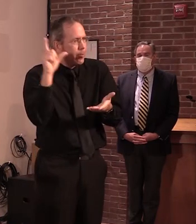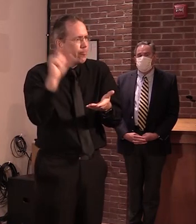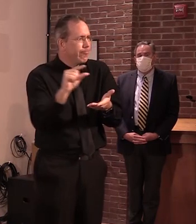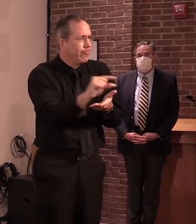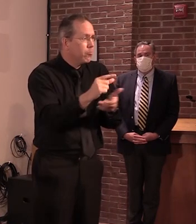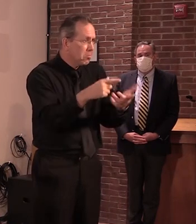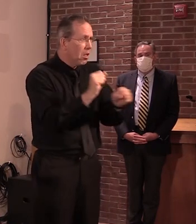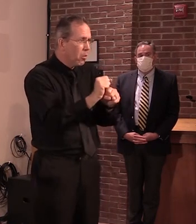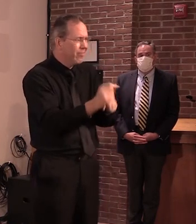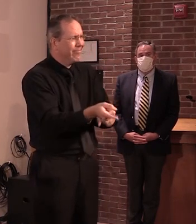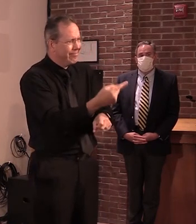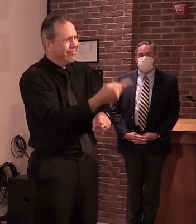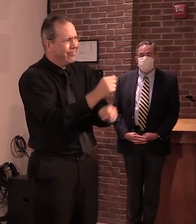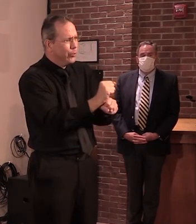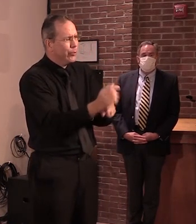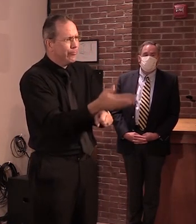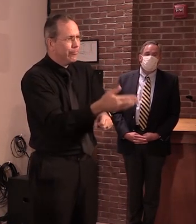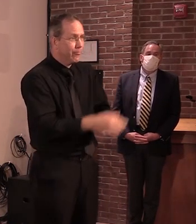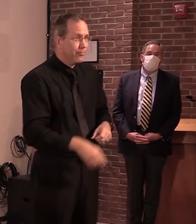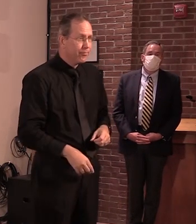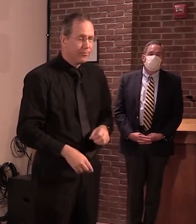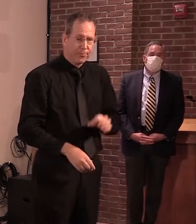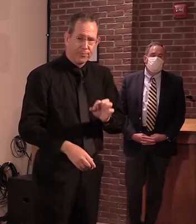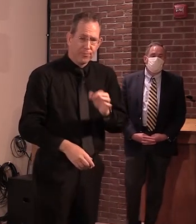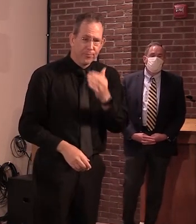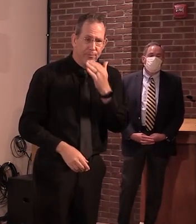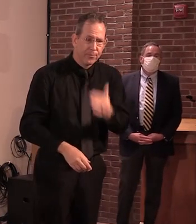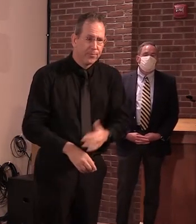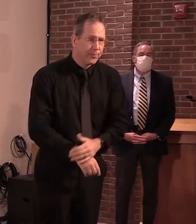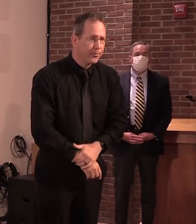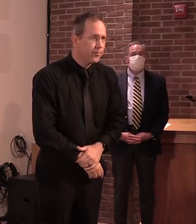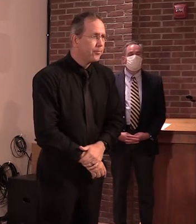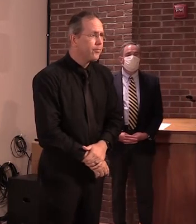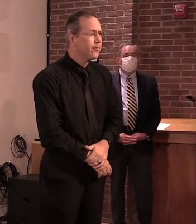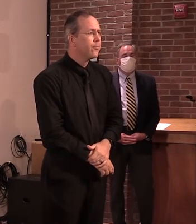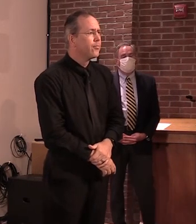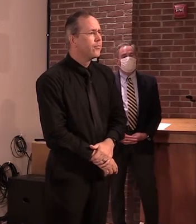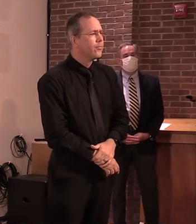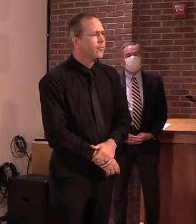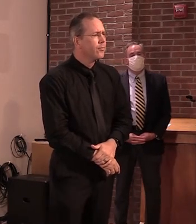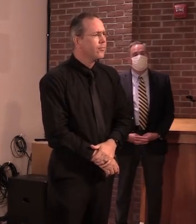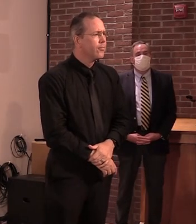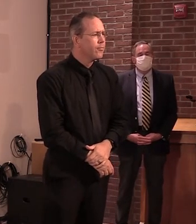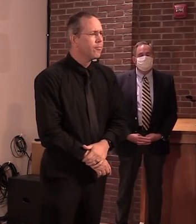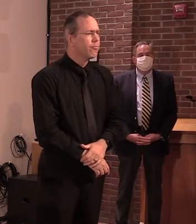And Wallace Allen, VT Digger. Hi, Ethan. Can you guys hear me? We can.